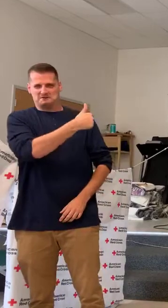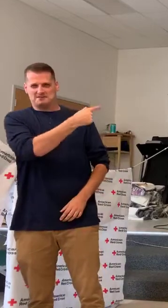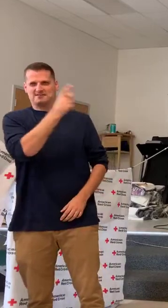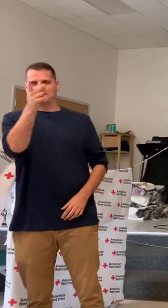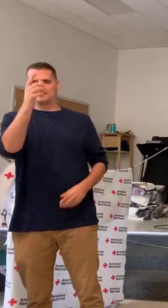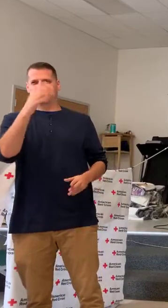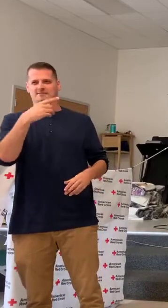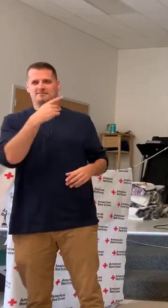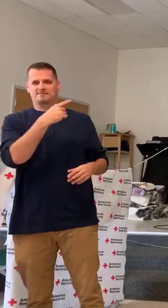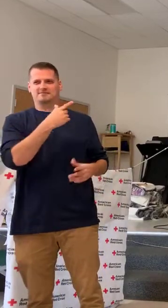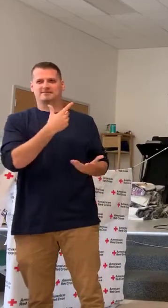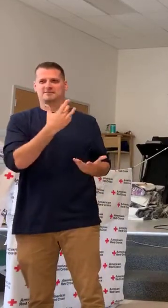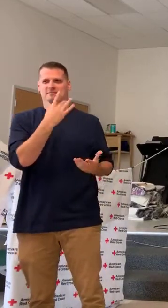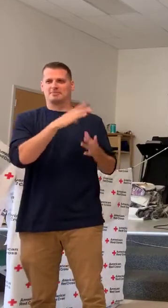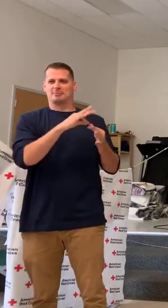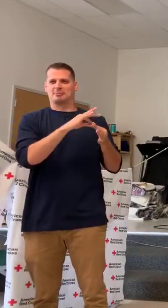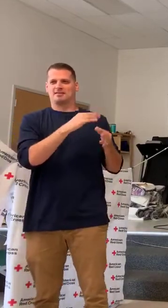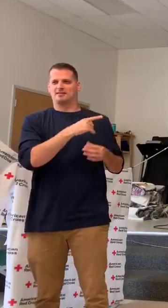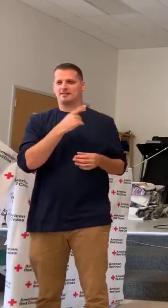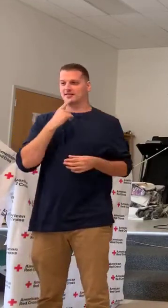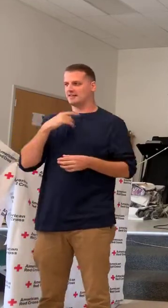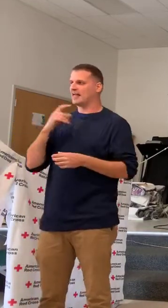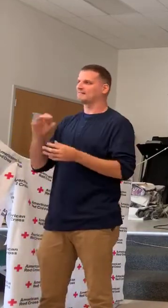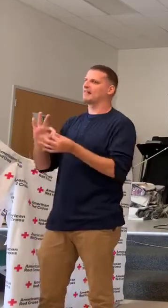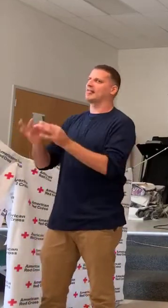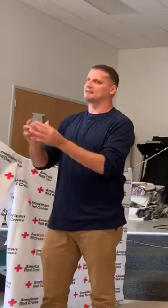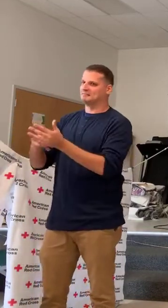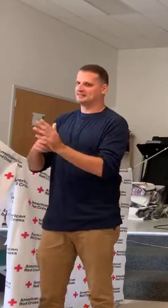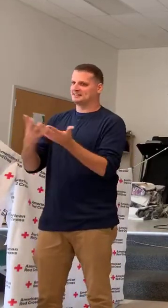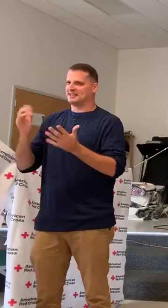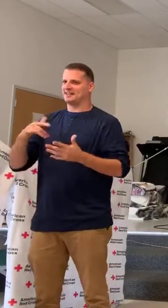hey, let's tie in afterwards. We all get that.